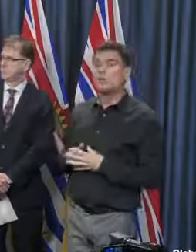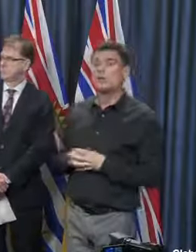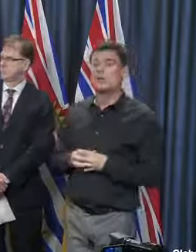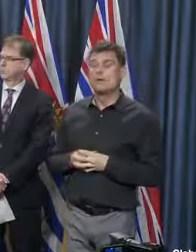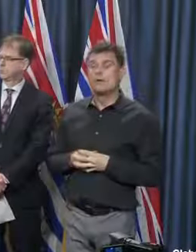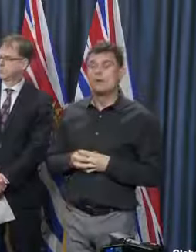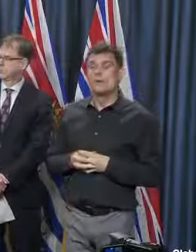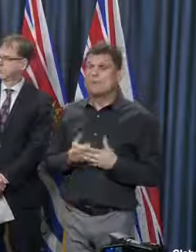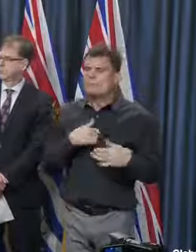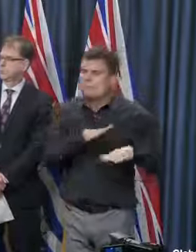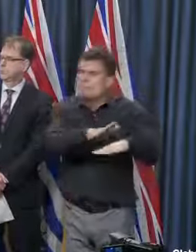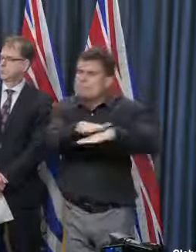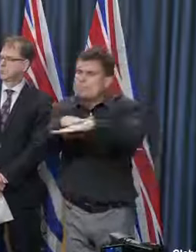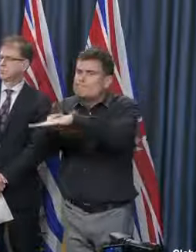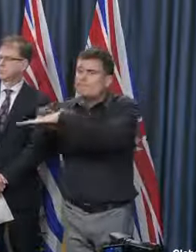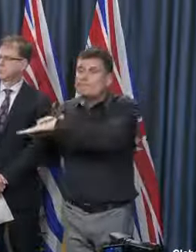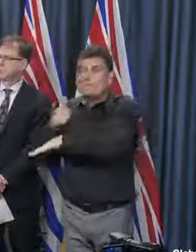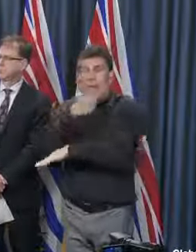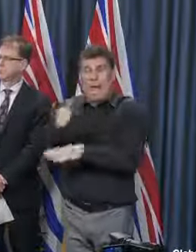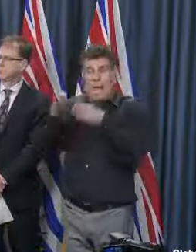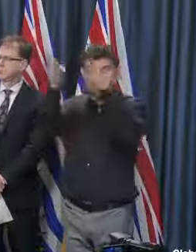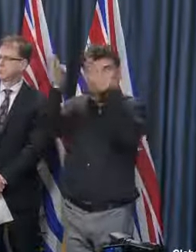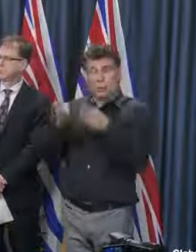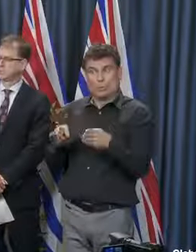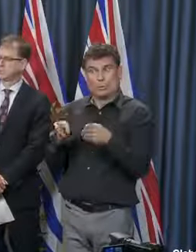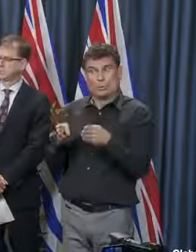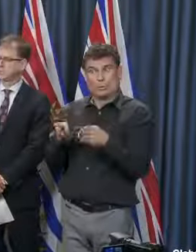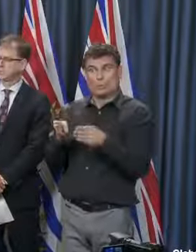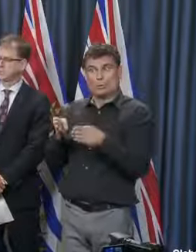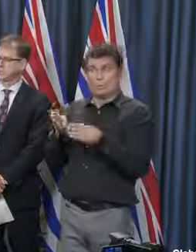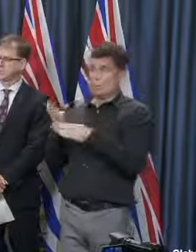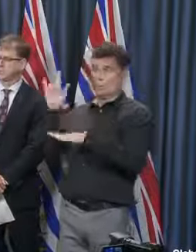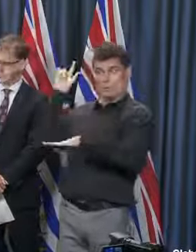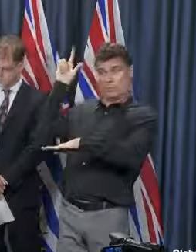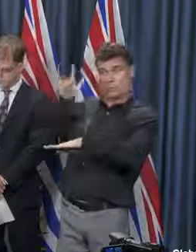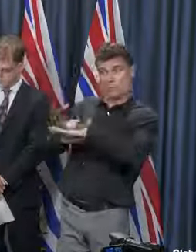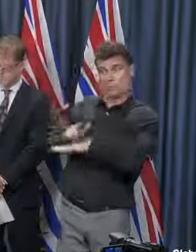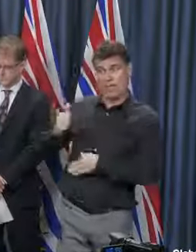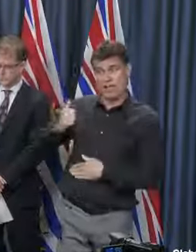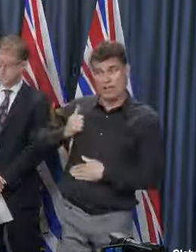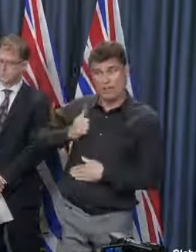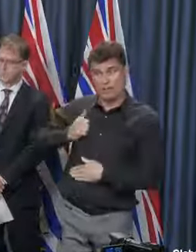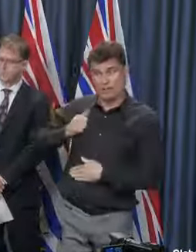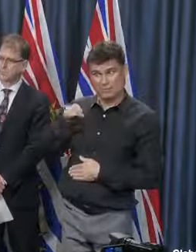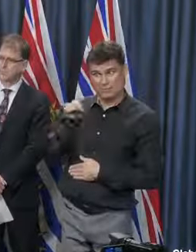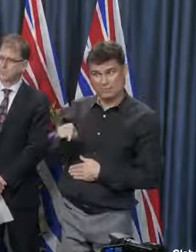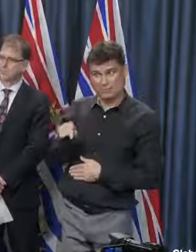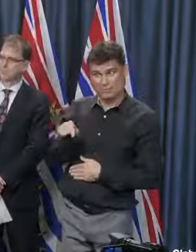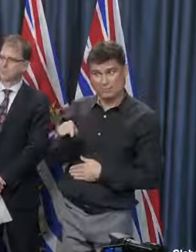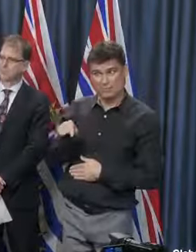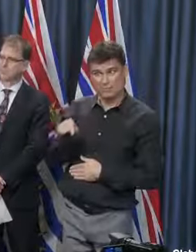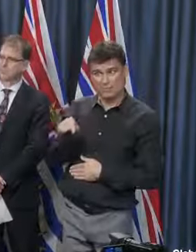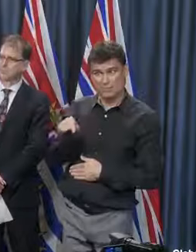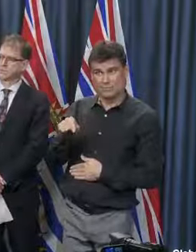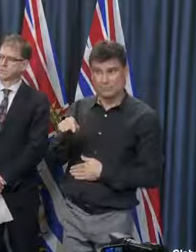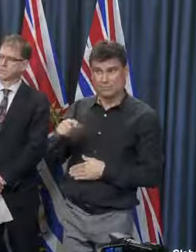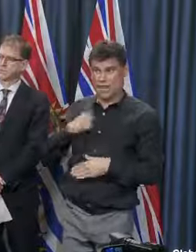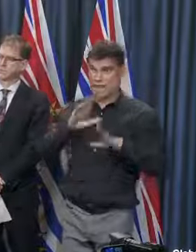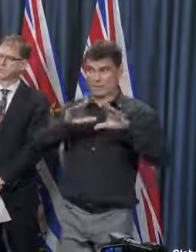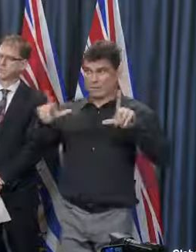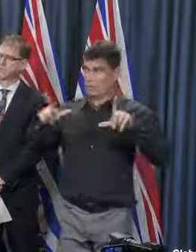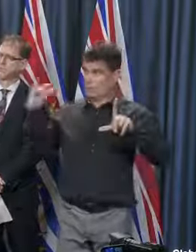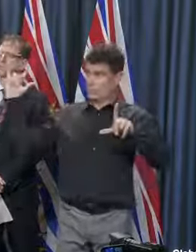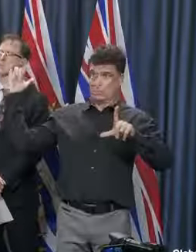come into Canada, and particularly into BC from anywhere outside of Canada, that they are